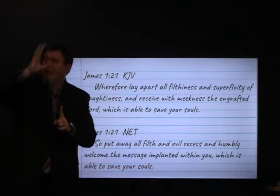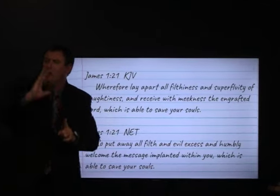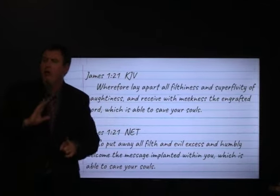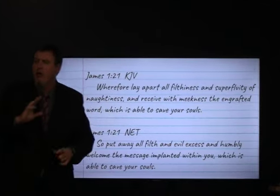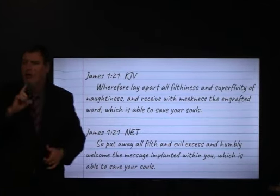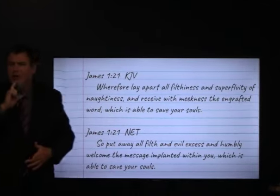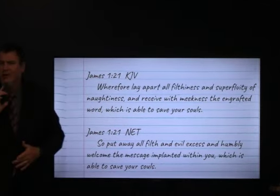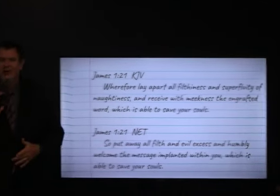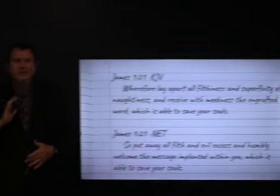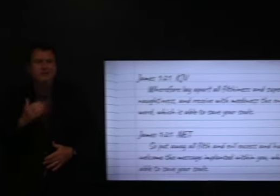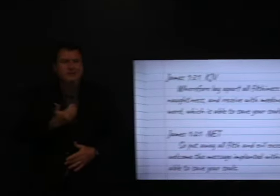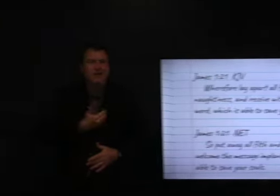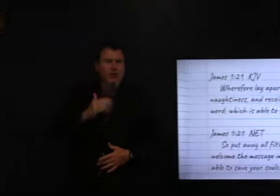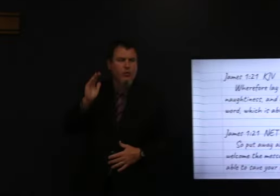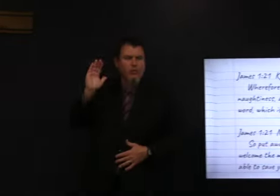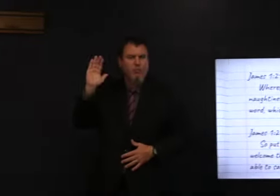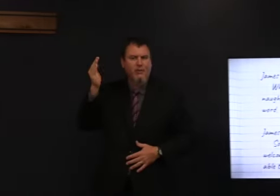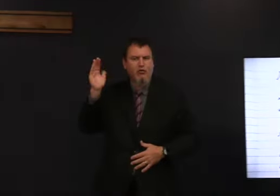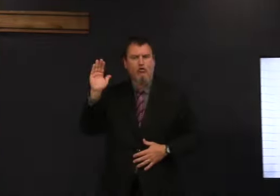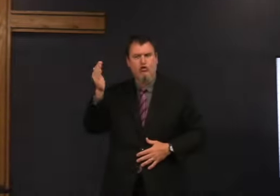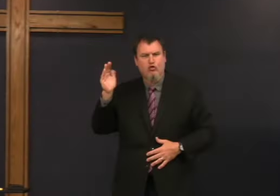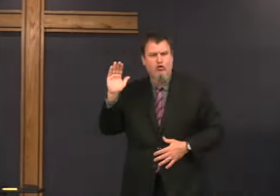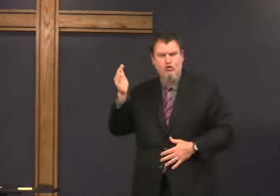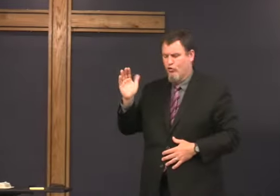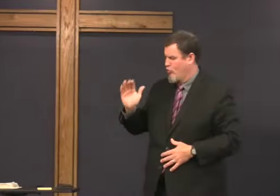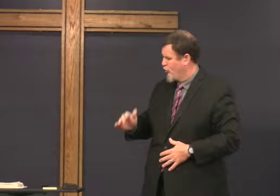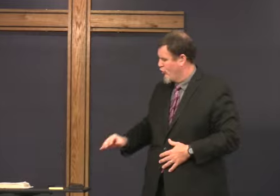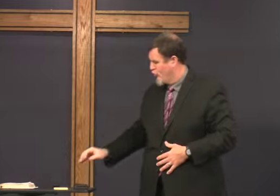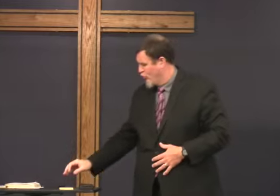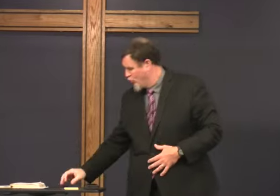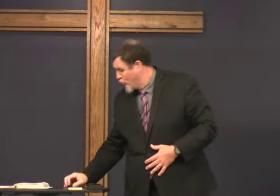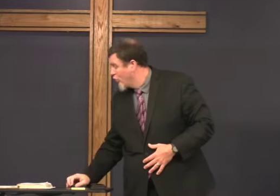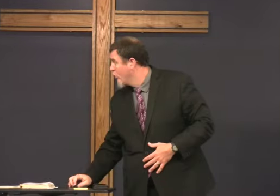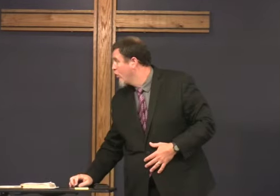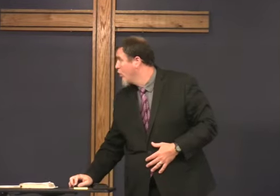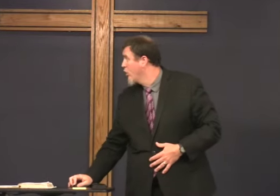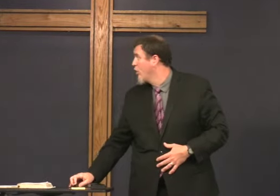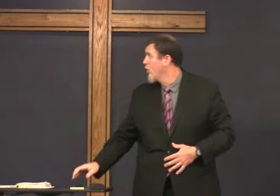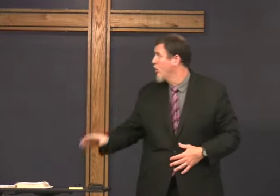It's important of God that not to make any comparison.